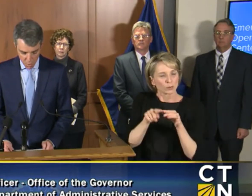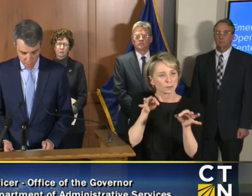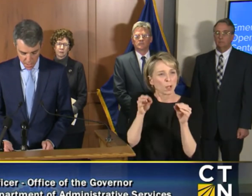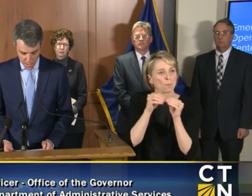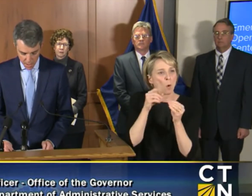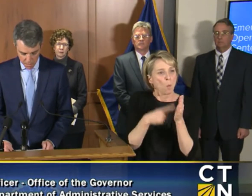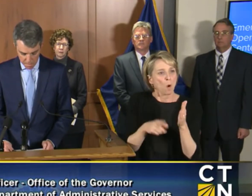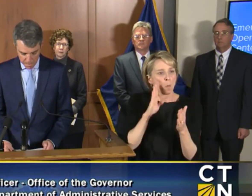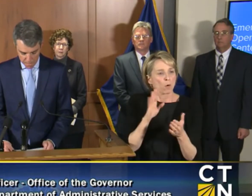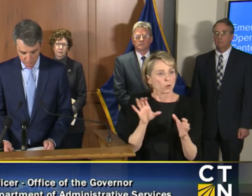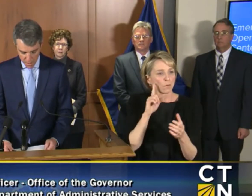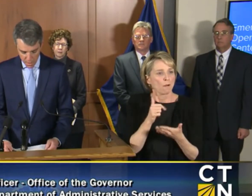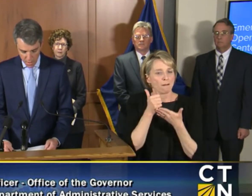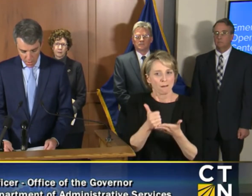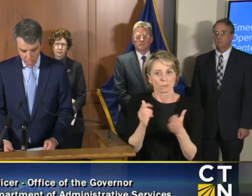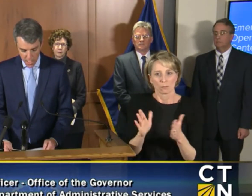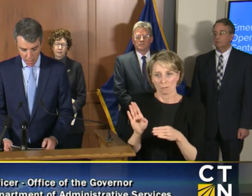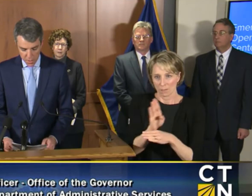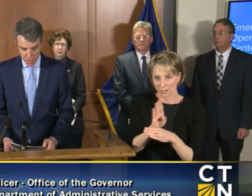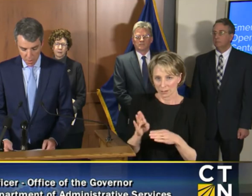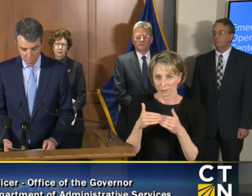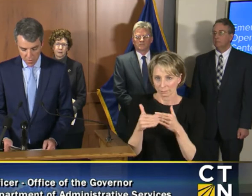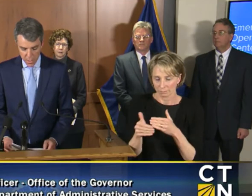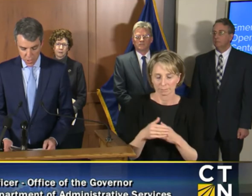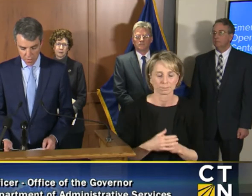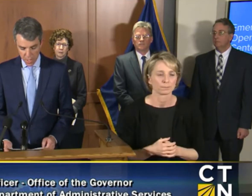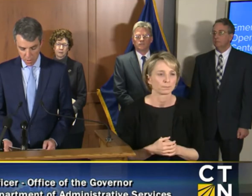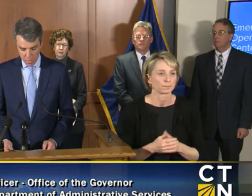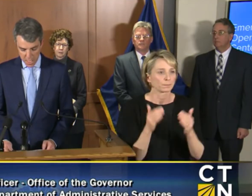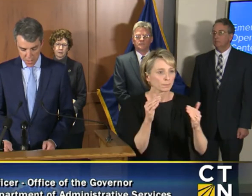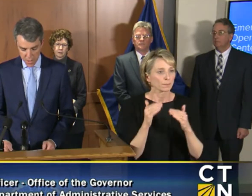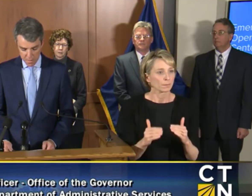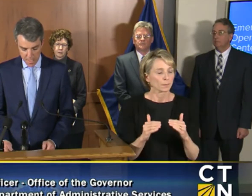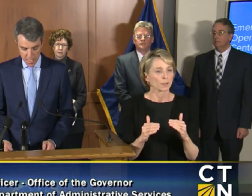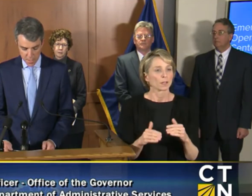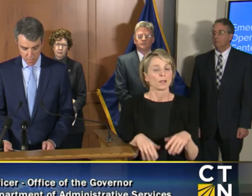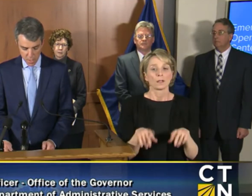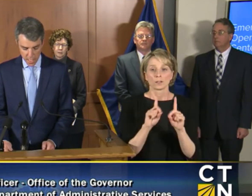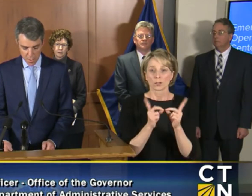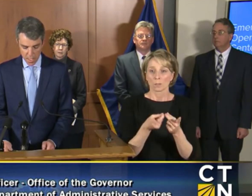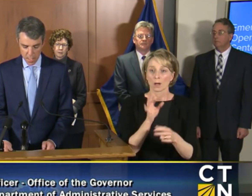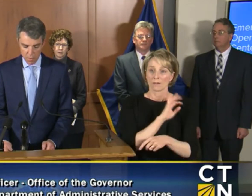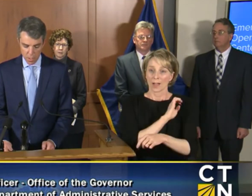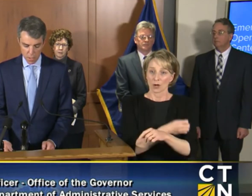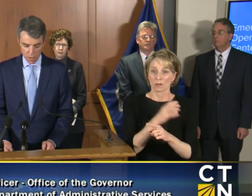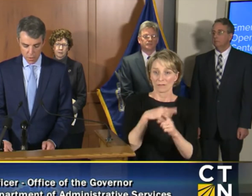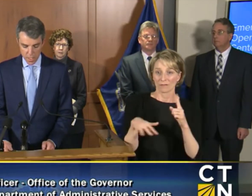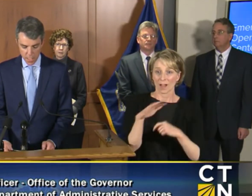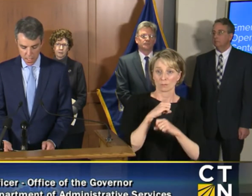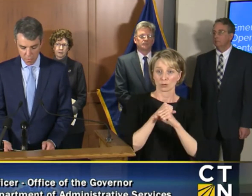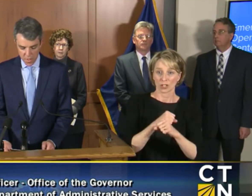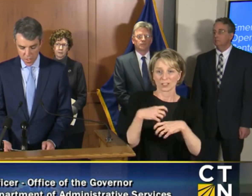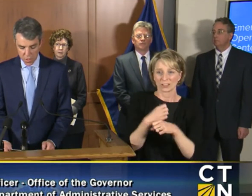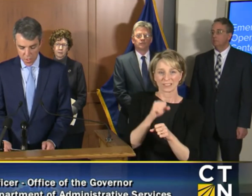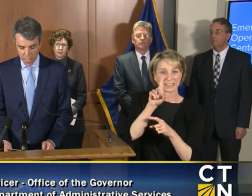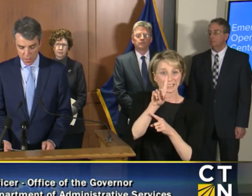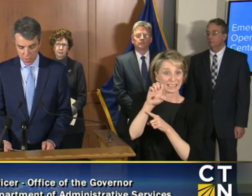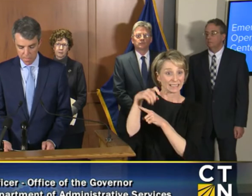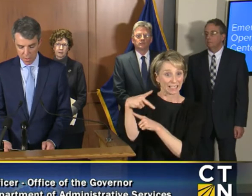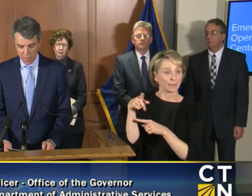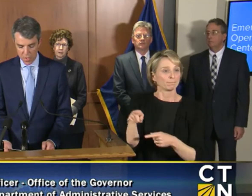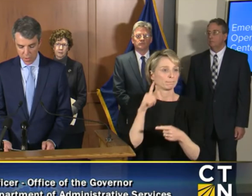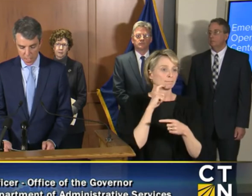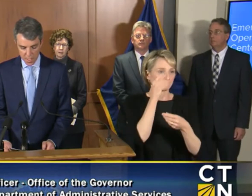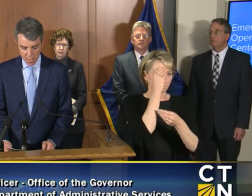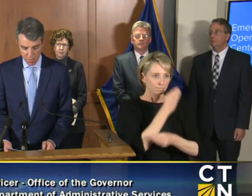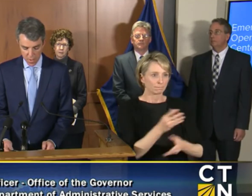that in more detail. Also, Department of Energy and Environmental Protection, as we're announcing that we are closing visitor centers